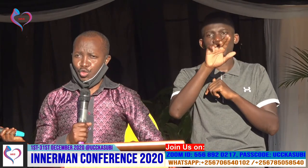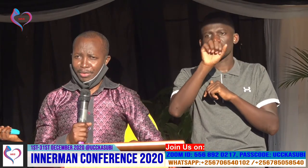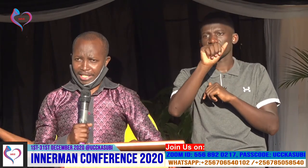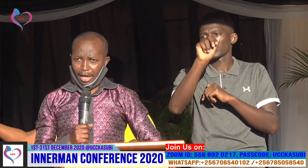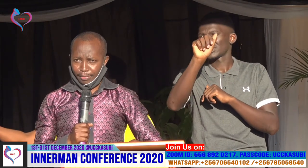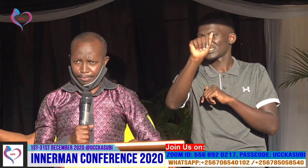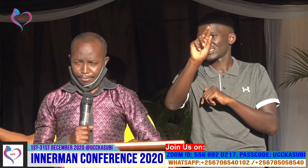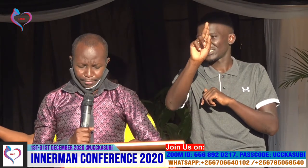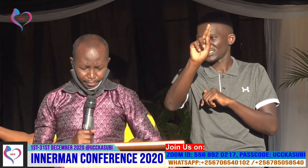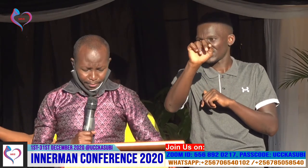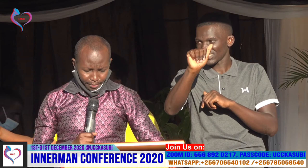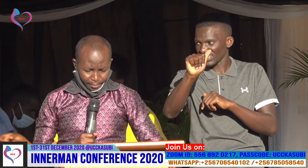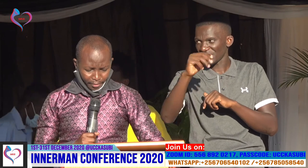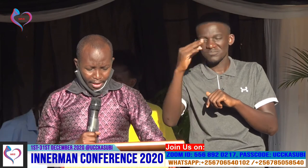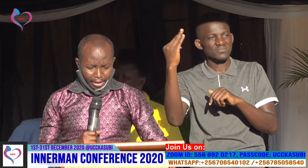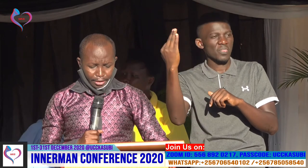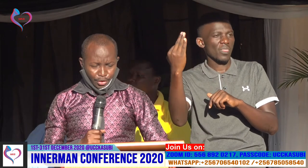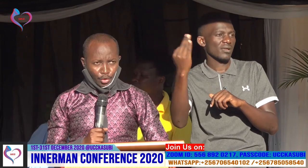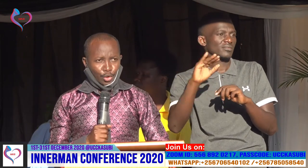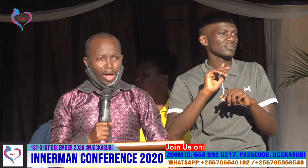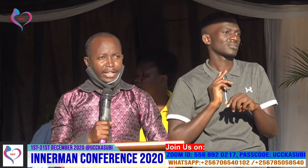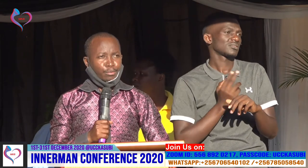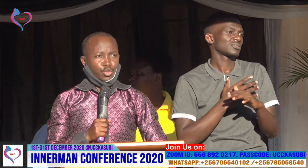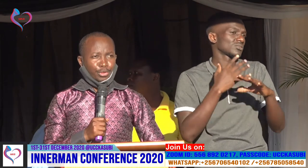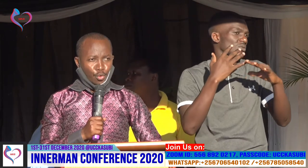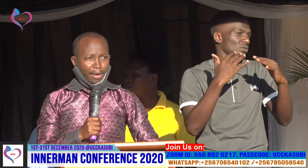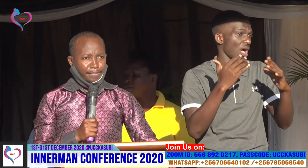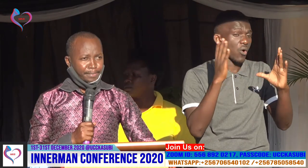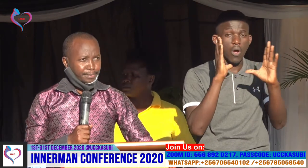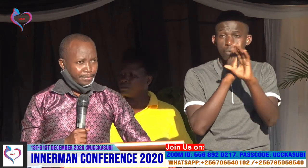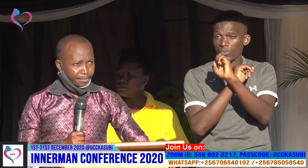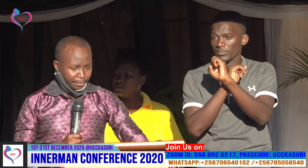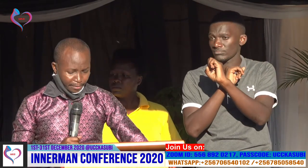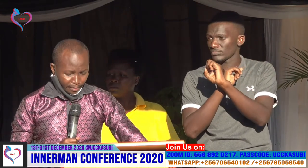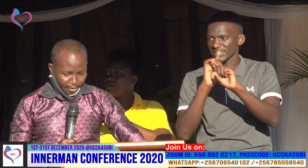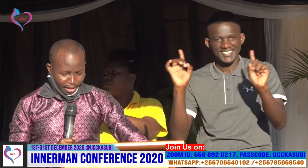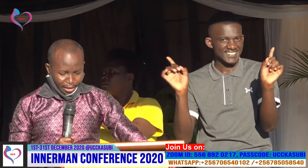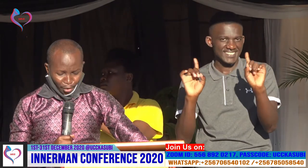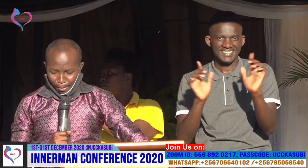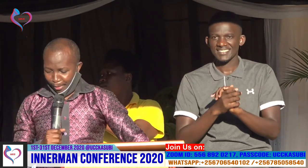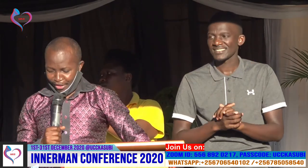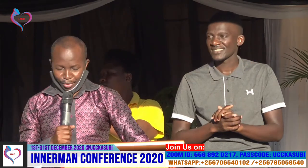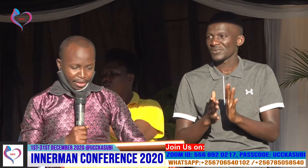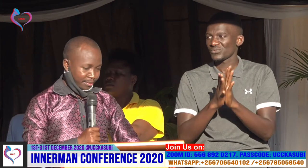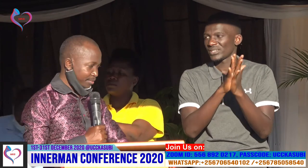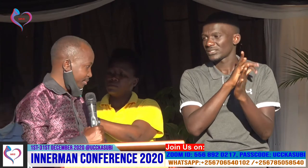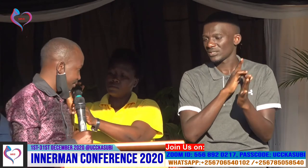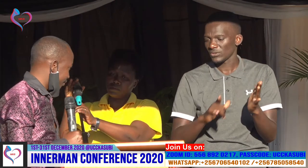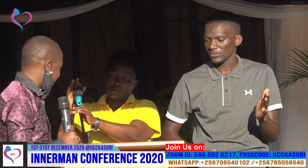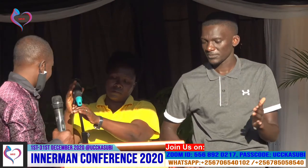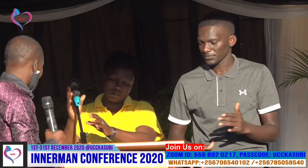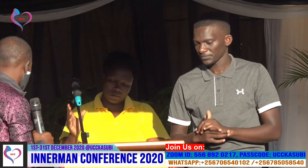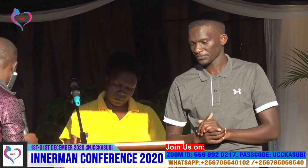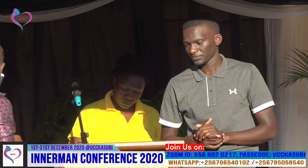kubanga atusomesa. Pastor Musana will be teaching us. So tewandi musubidwa. Therefore, don't miss him. Mukama yebazibwe. Praise the